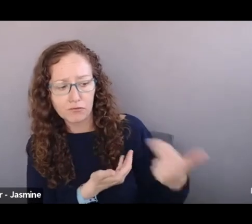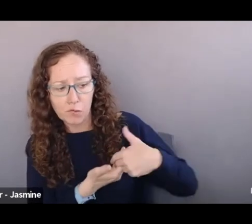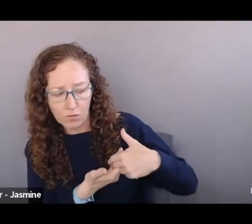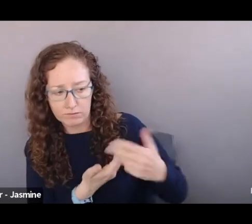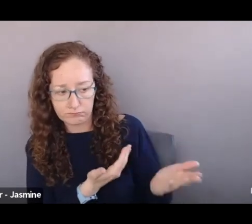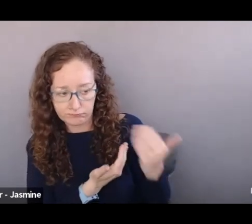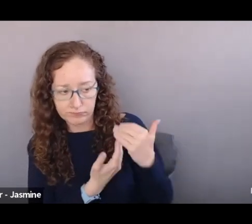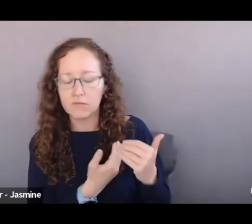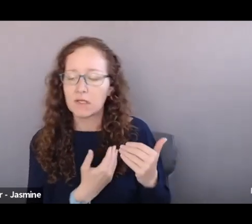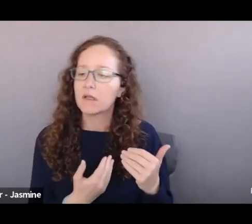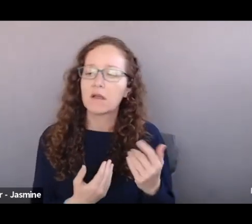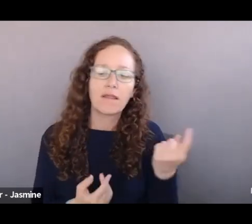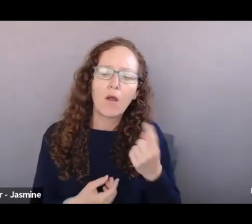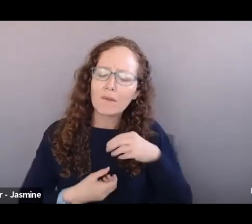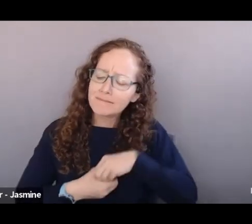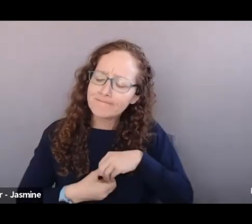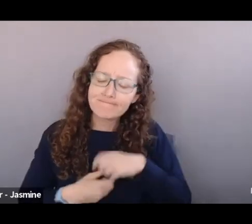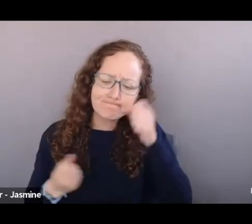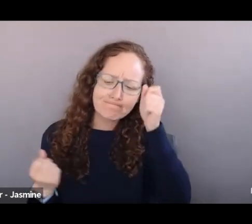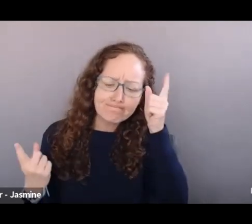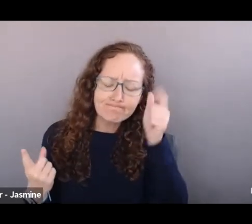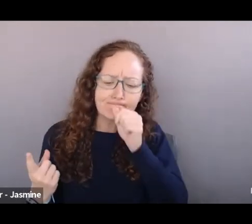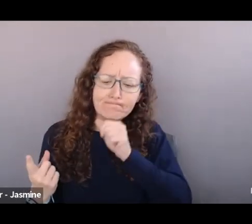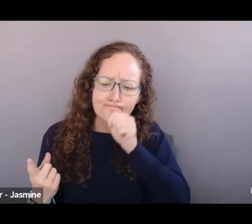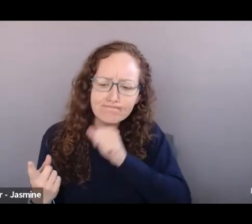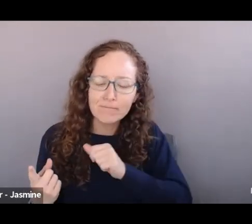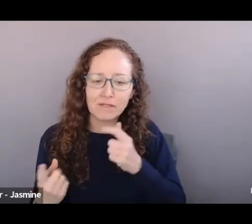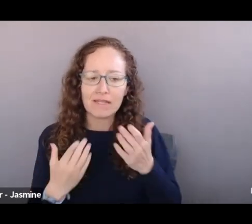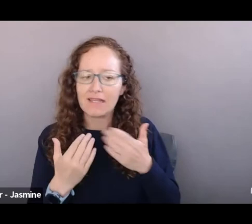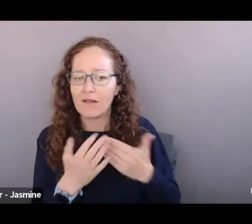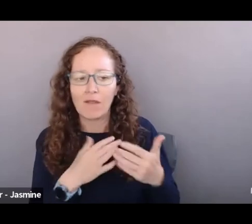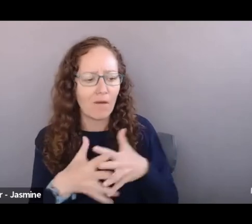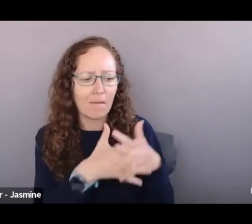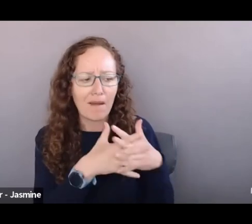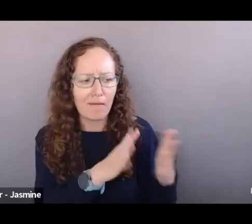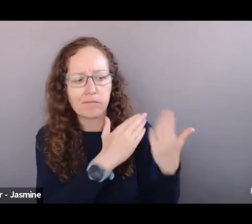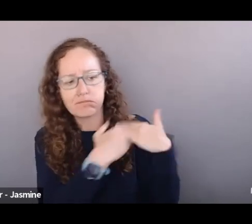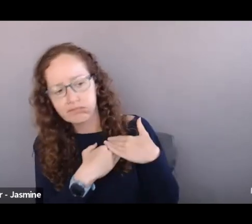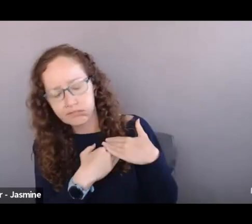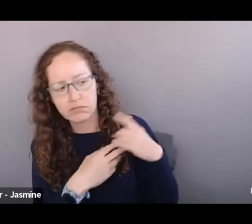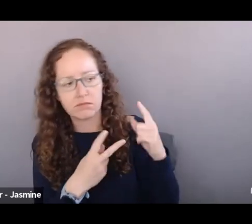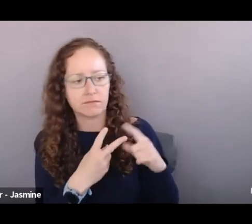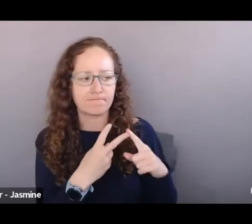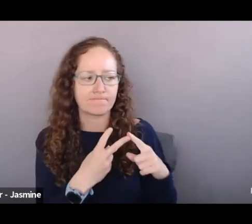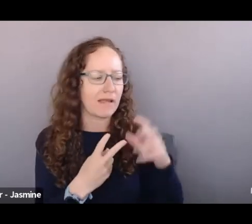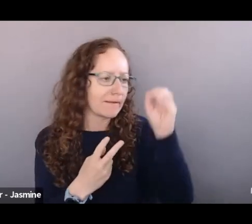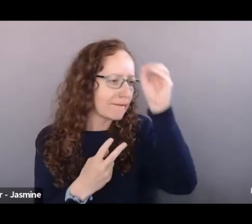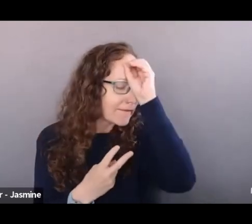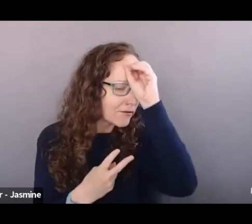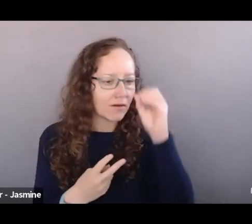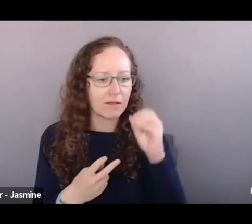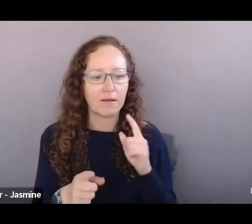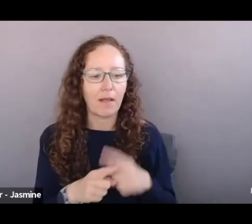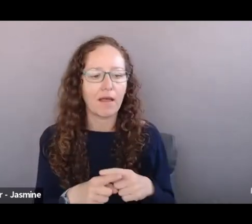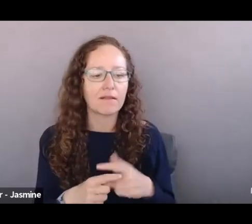the oppression and ignorance of an ever-evolving America, and enough love to let me find myself in what